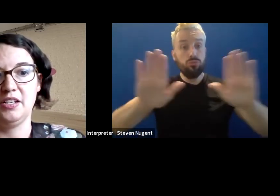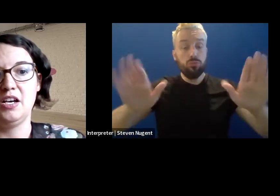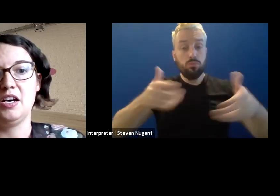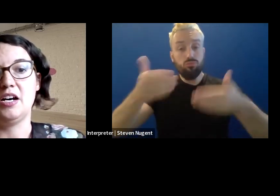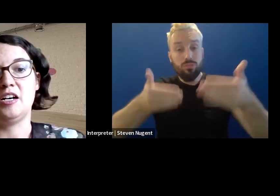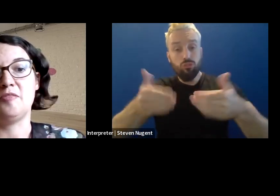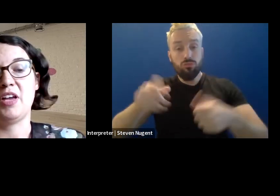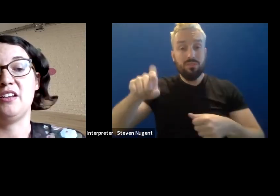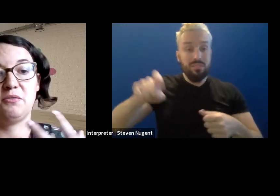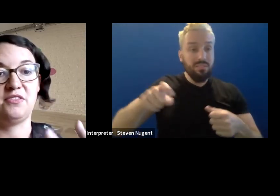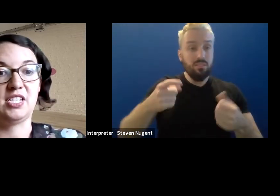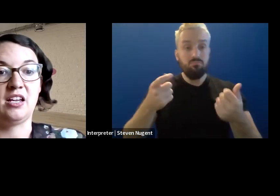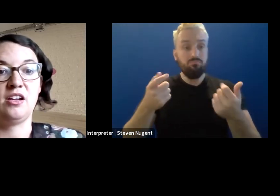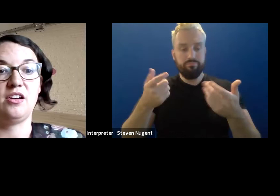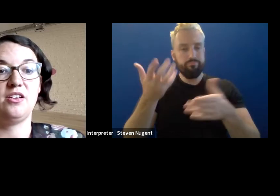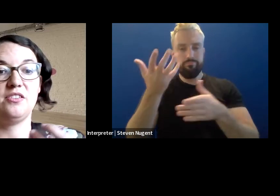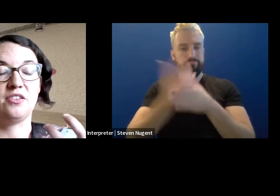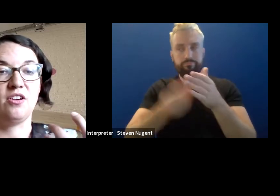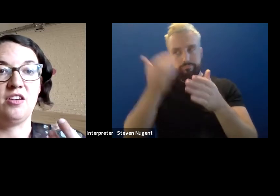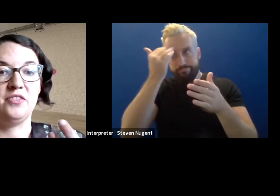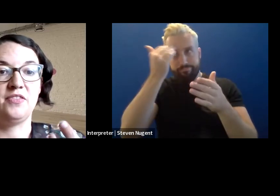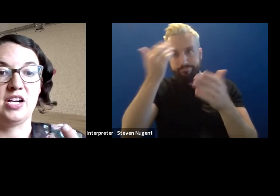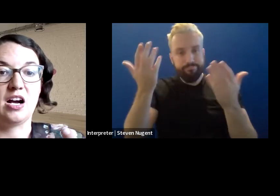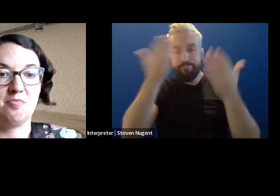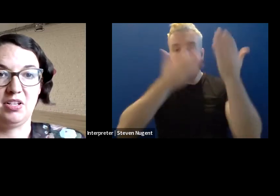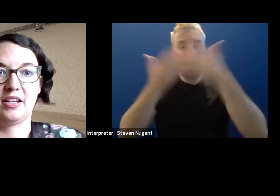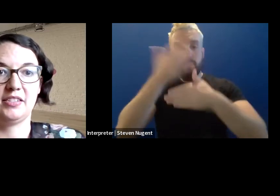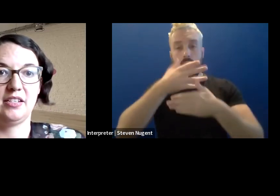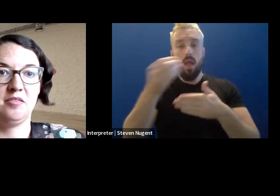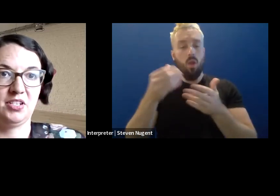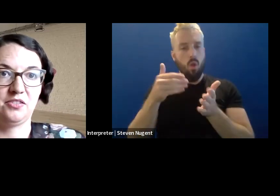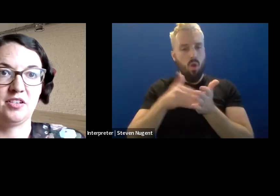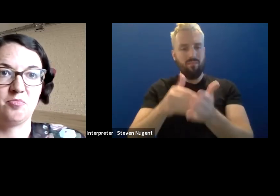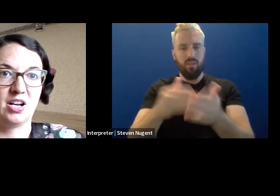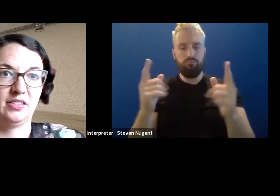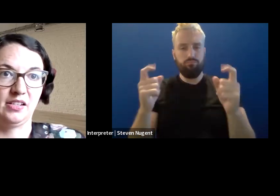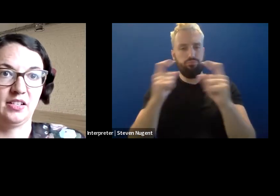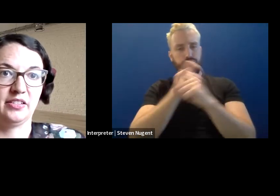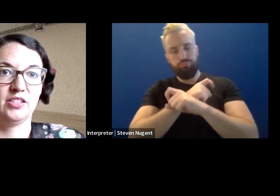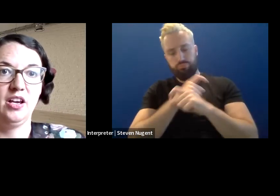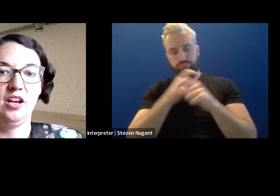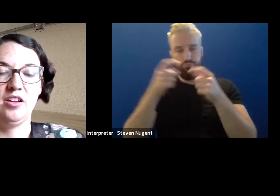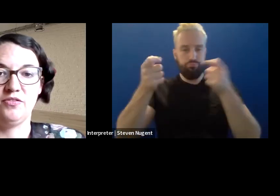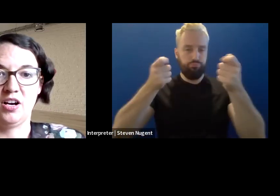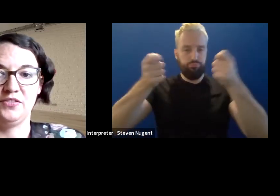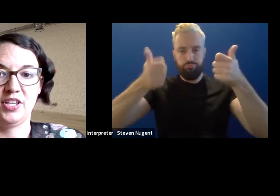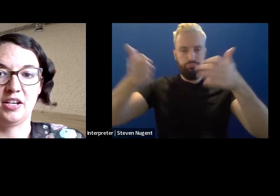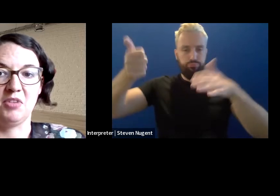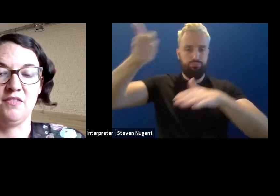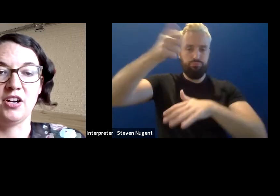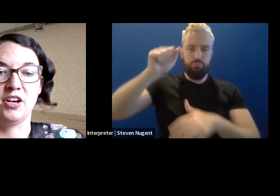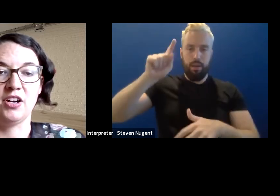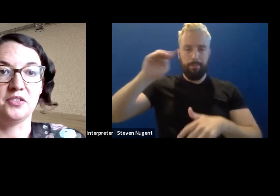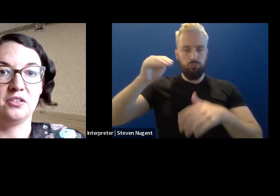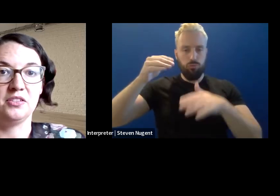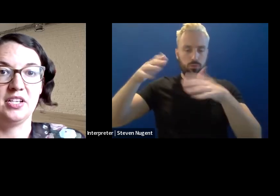needs. And as we've said, there are often very complex administrative processes involved that can